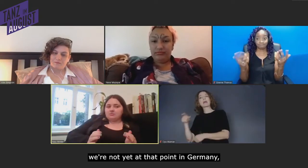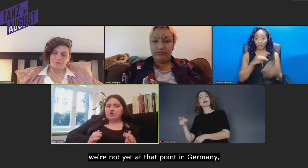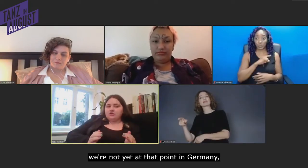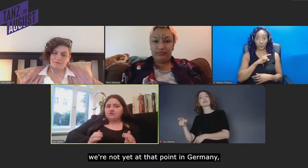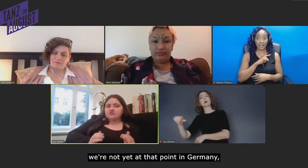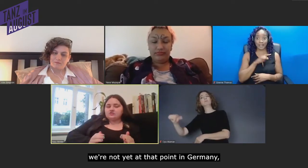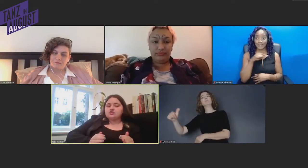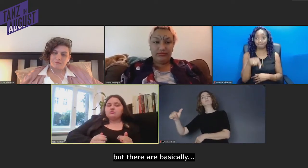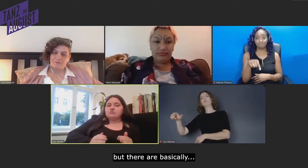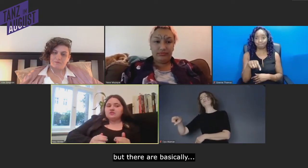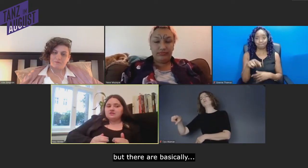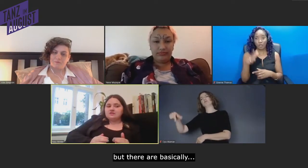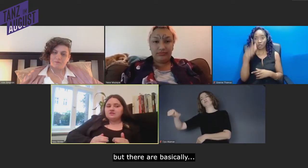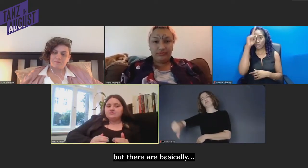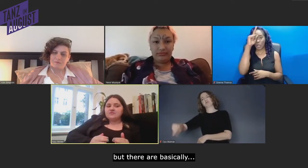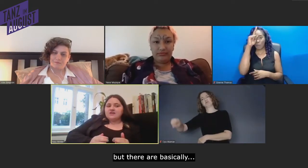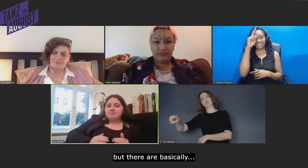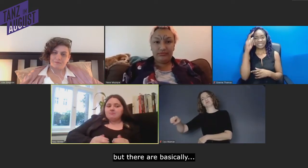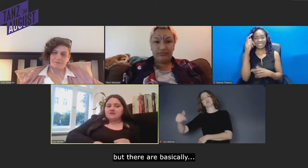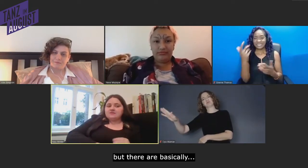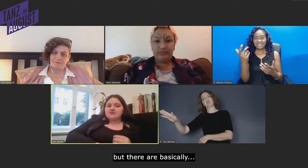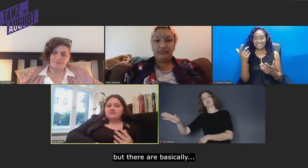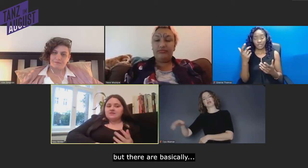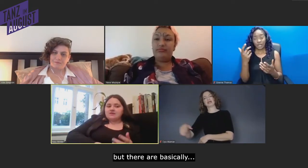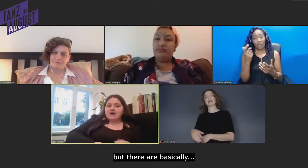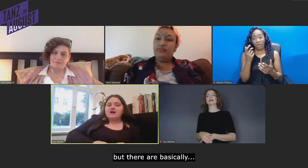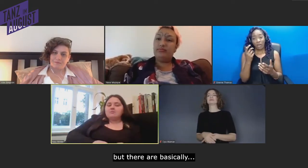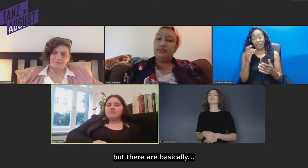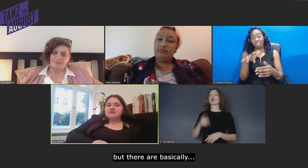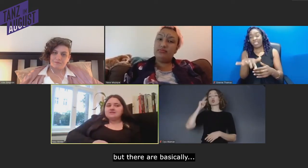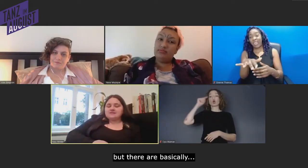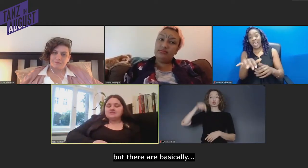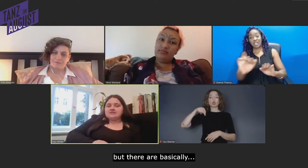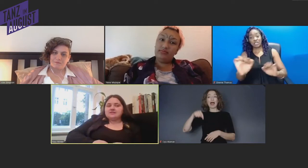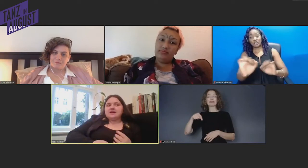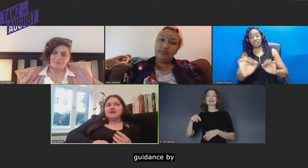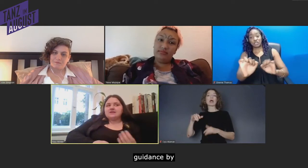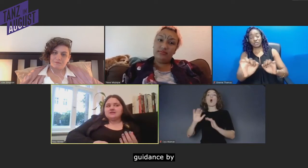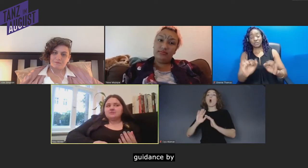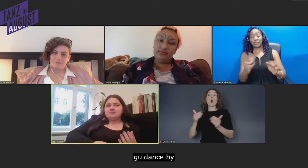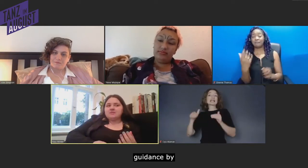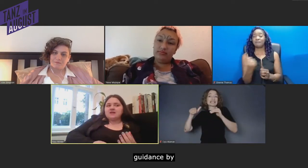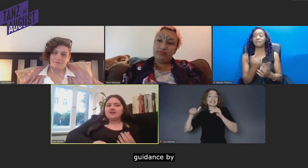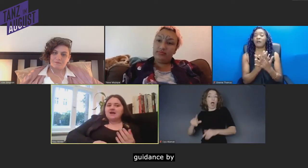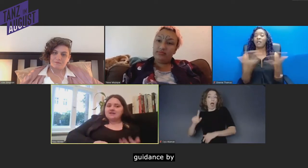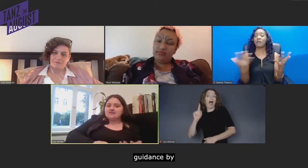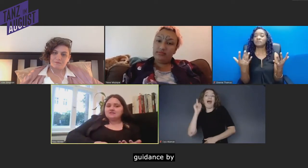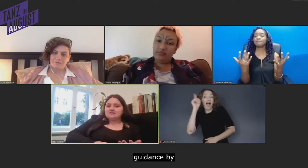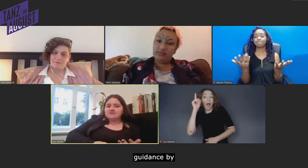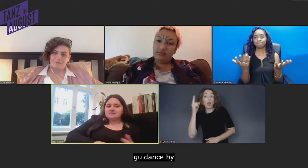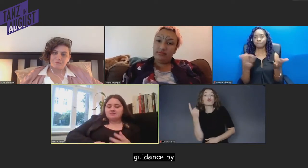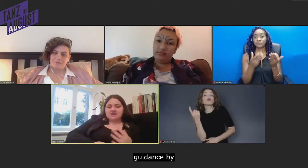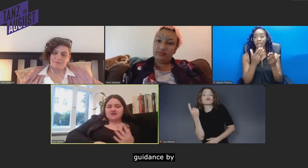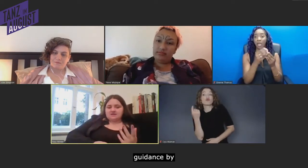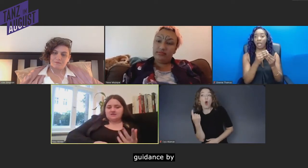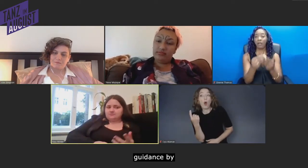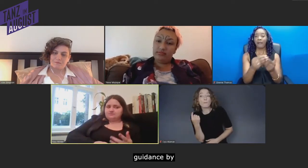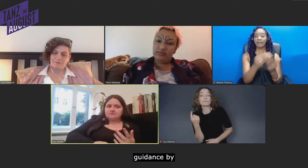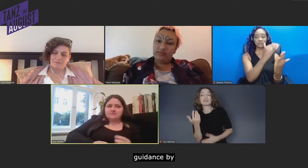that point in Germany, but there are basically like guidance